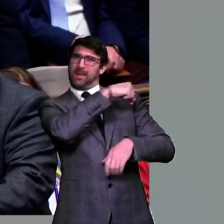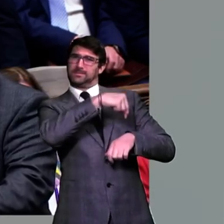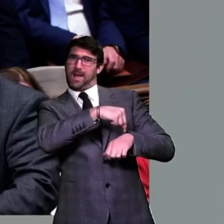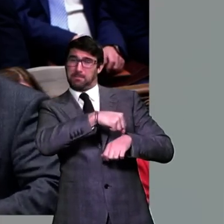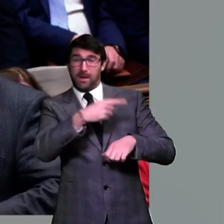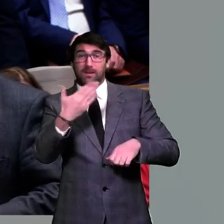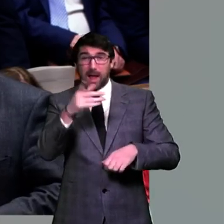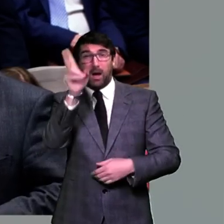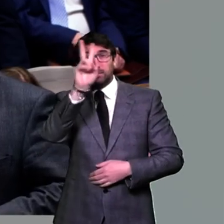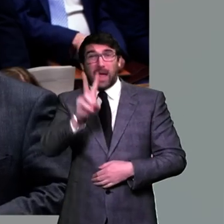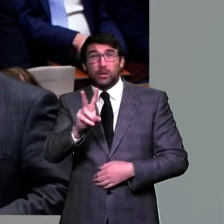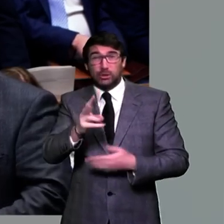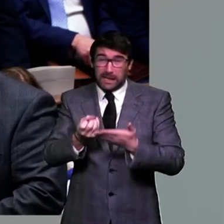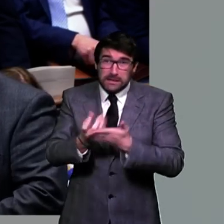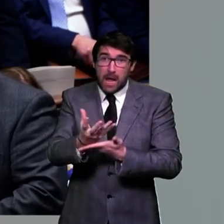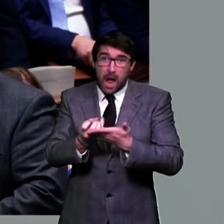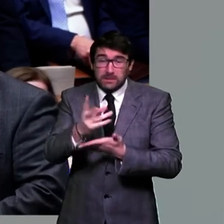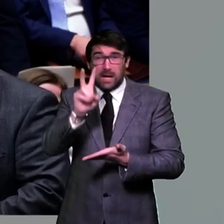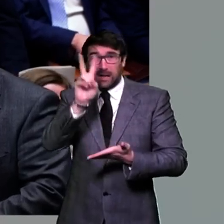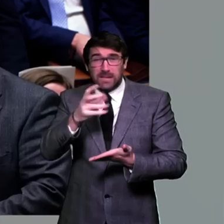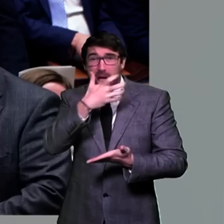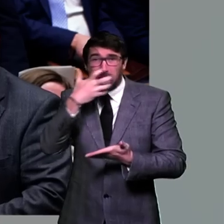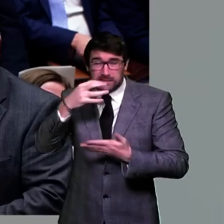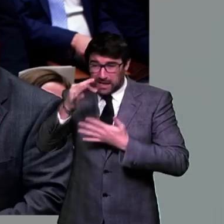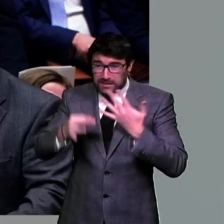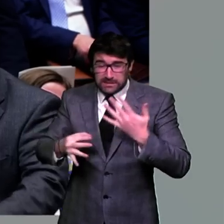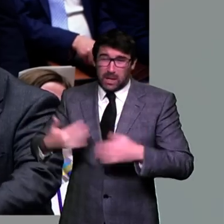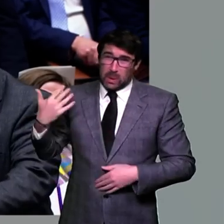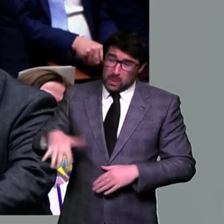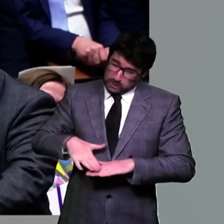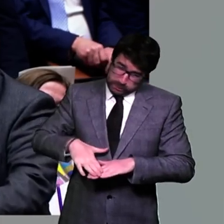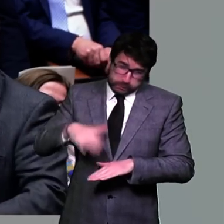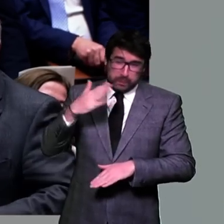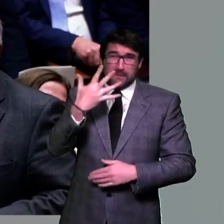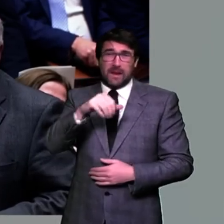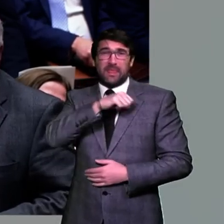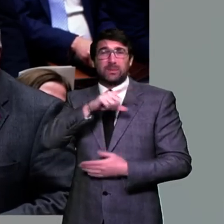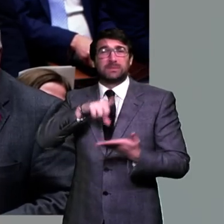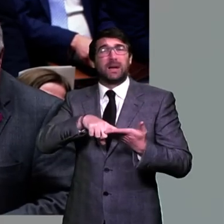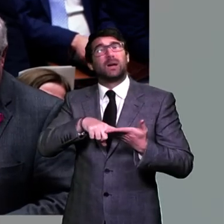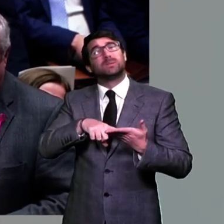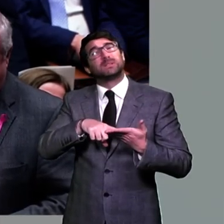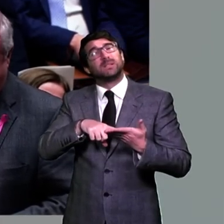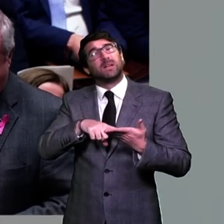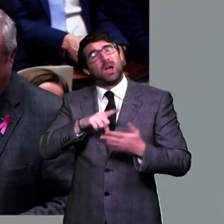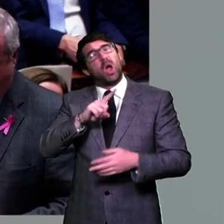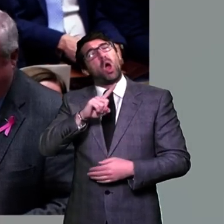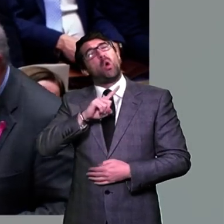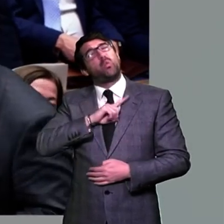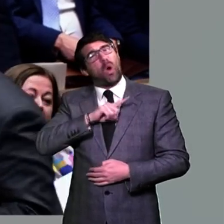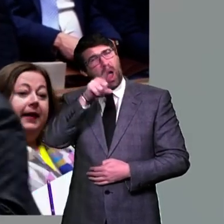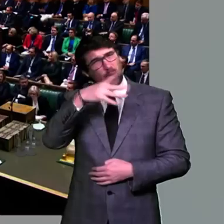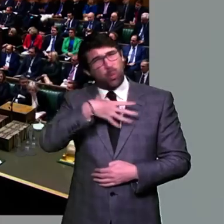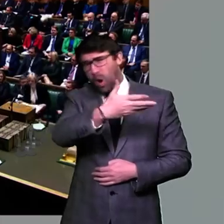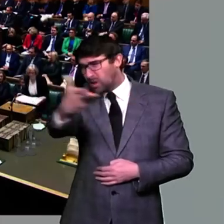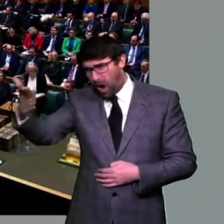than £5,000. Can the Prime Minister answer one simple question? Why does she expect everyone else to pay the price for her